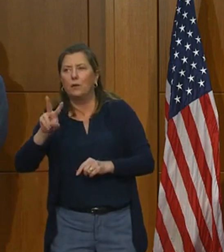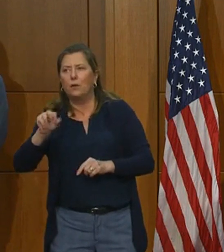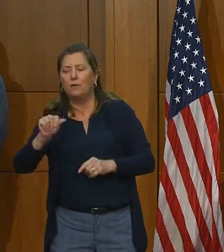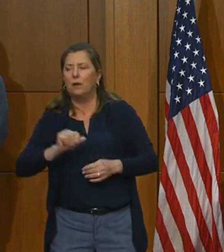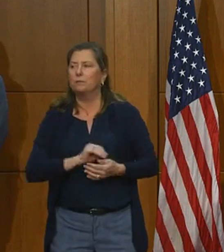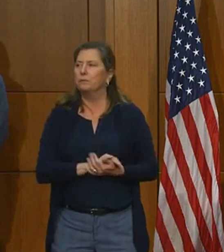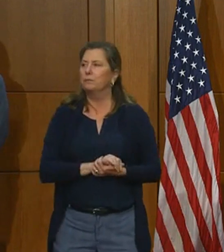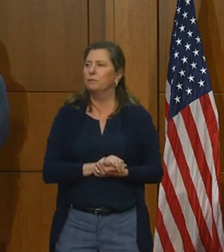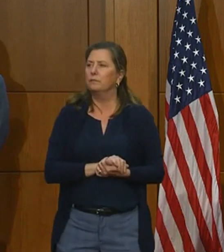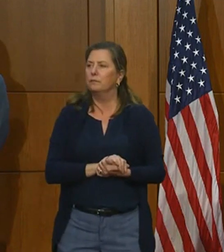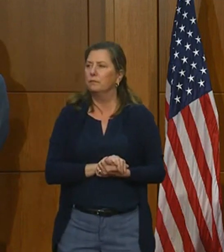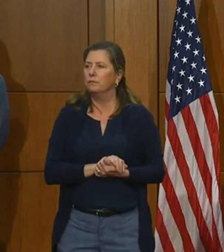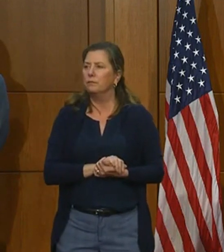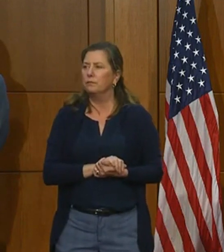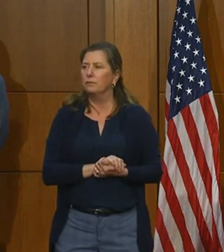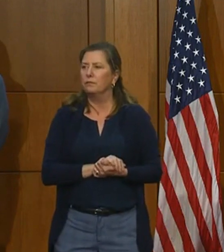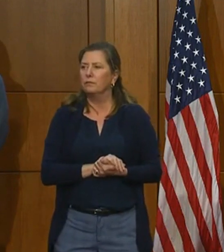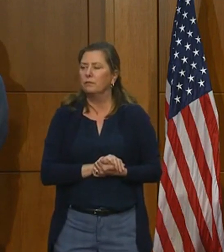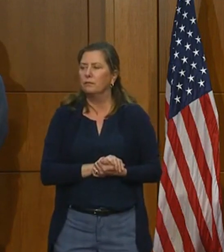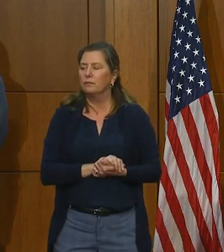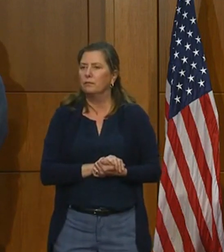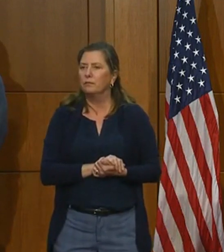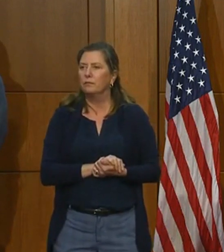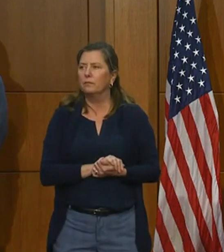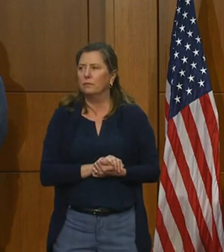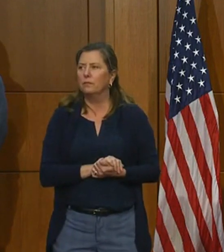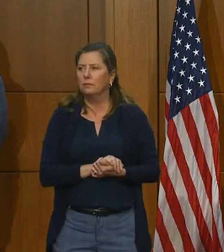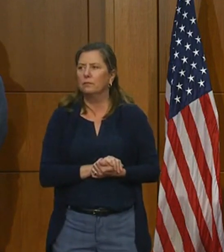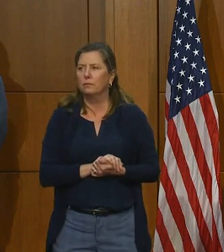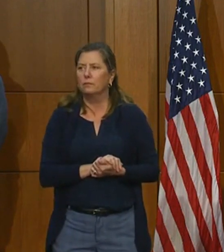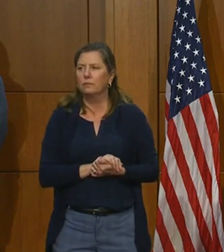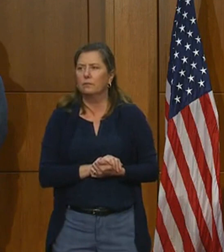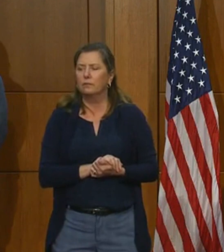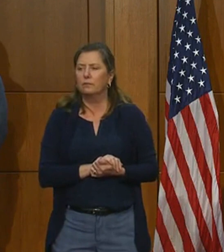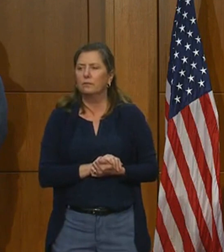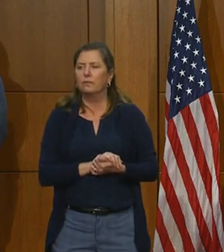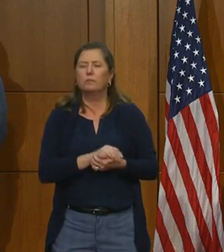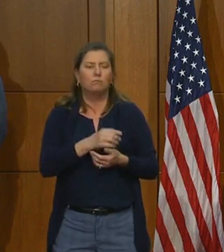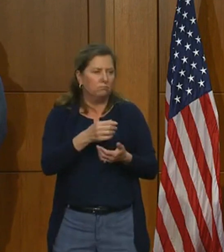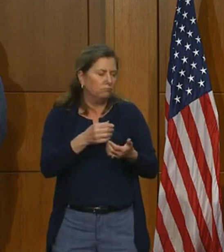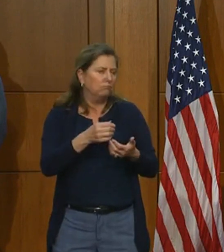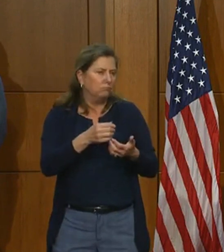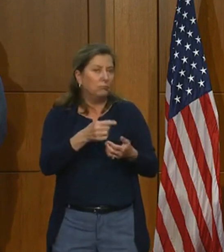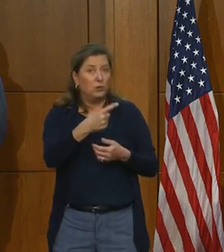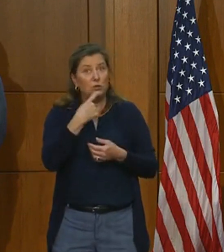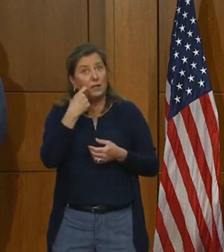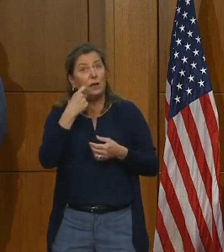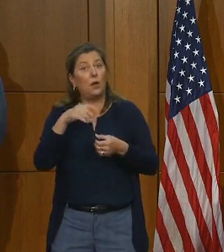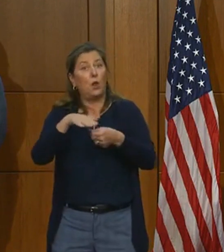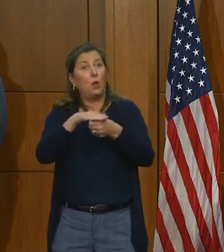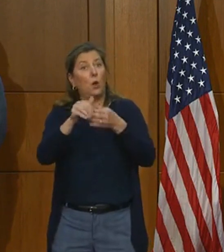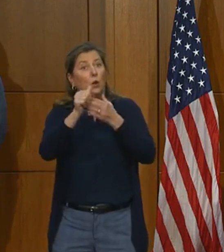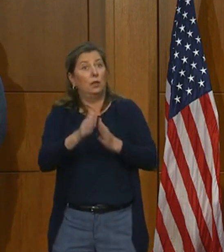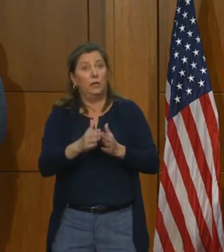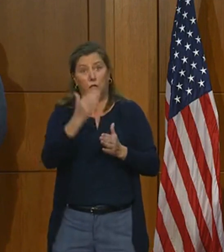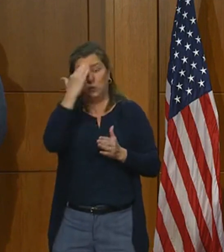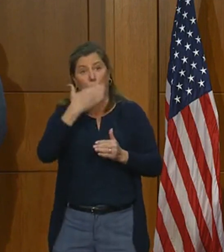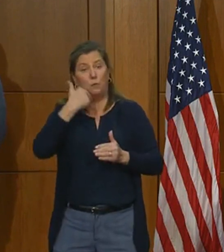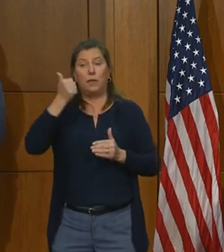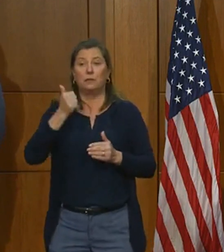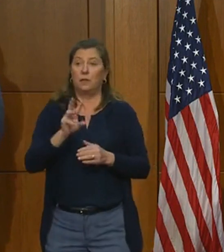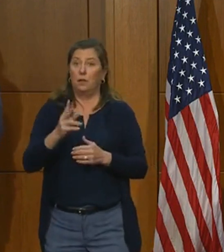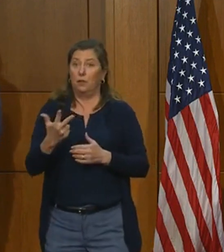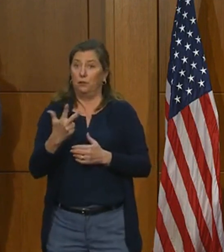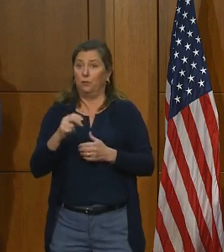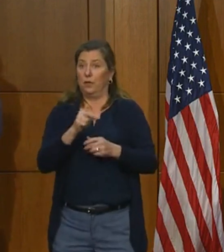Governor, really bouncing off that idea of the local leaders knowing best. 3 supervisors in Western Loudoun County have